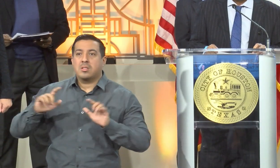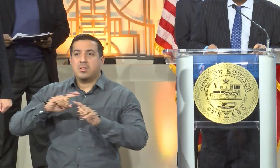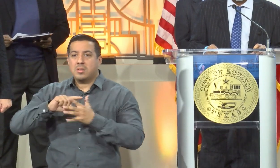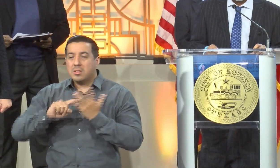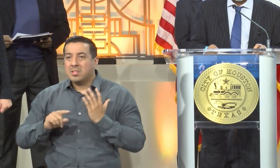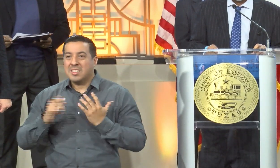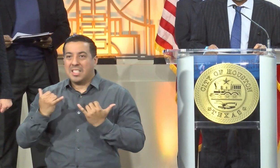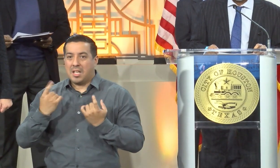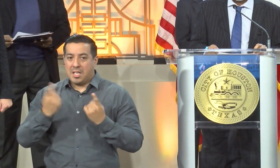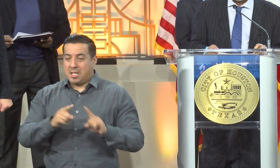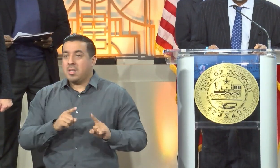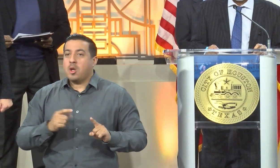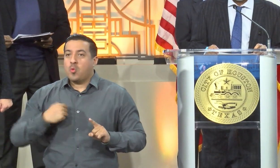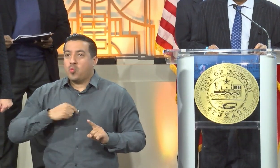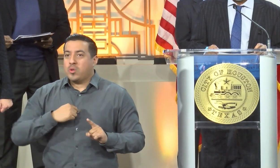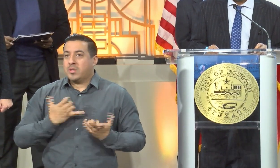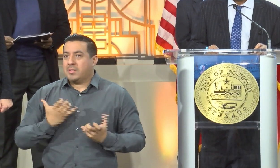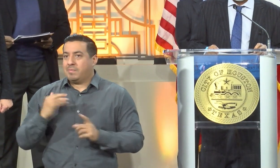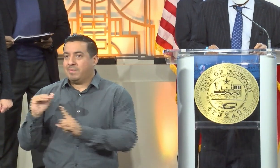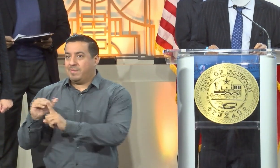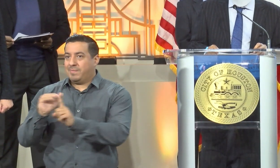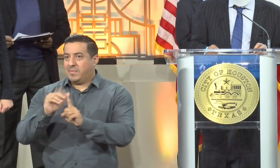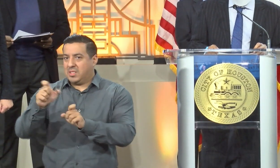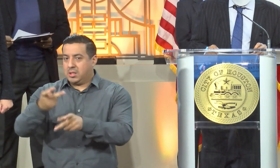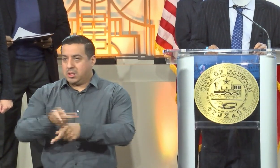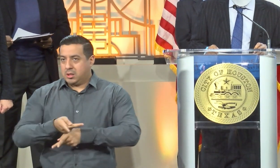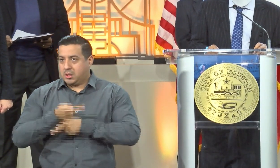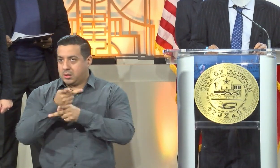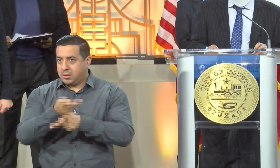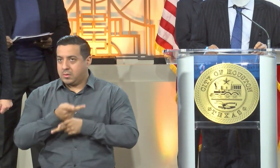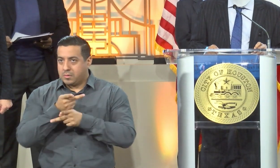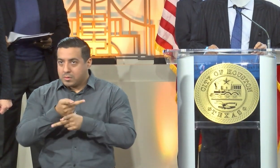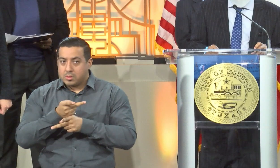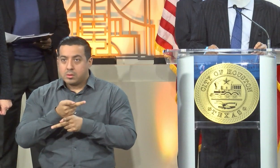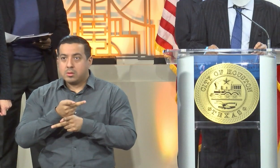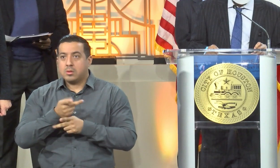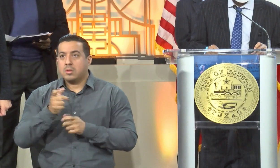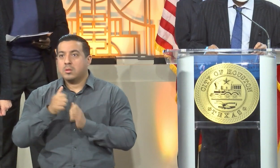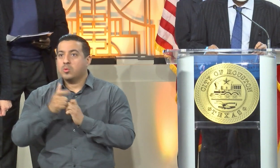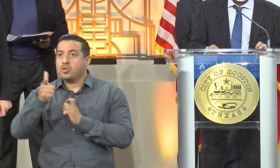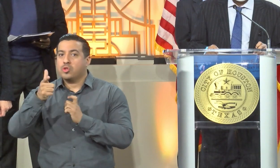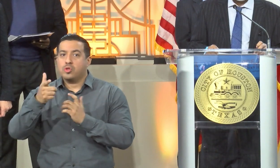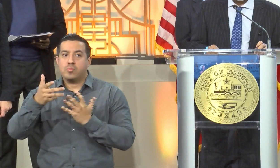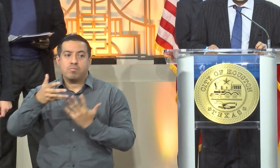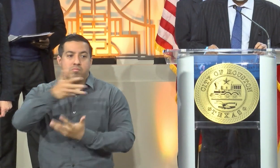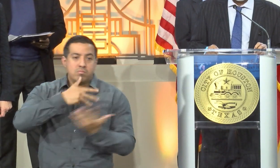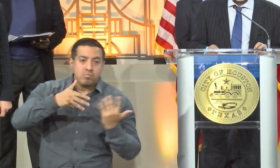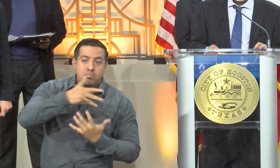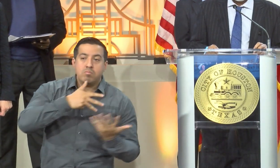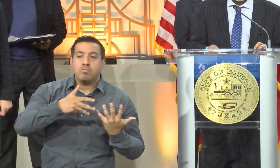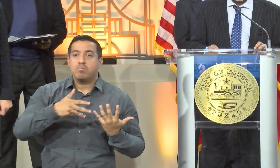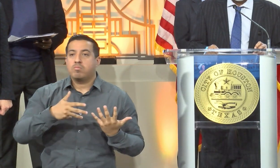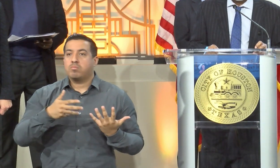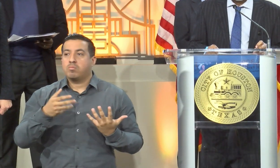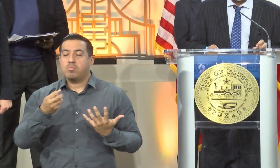want to remind people to be very careful in terms of their interactions and